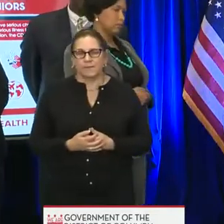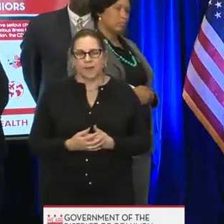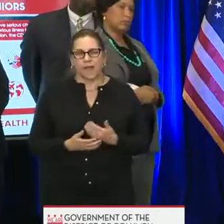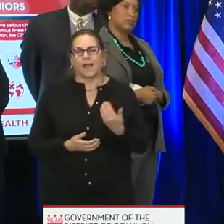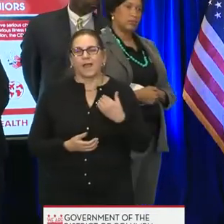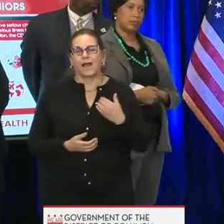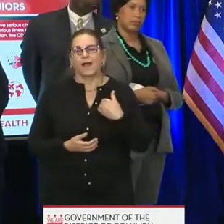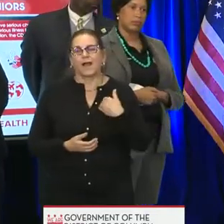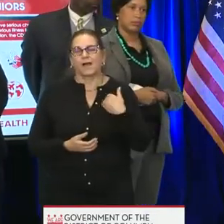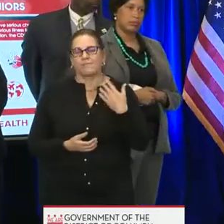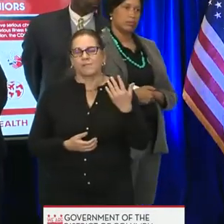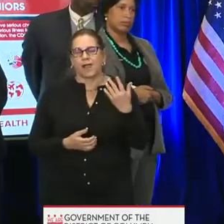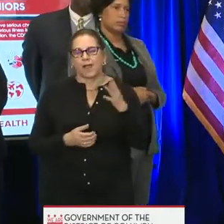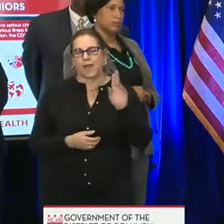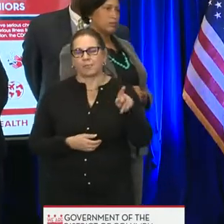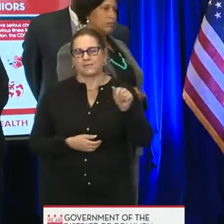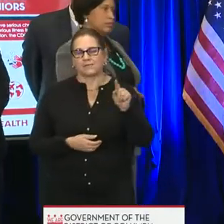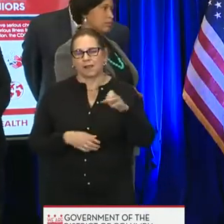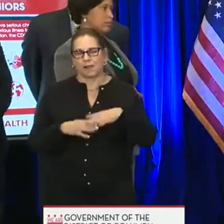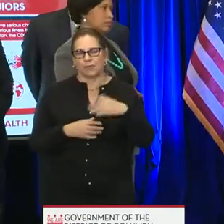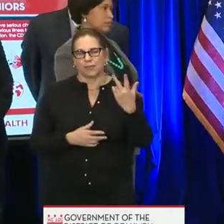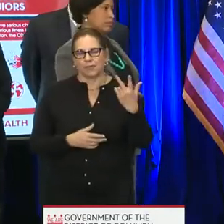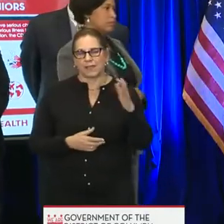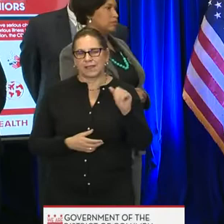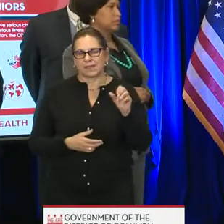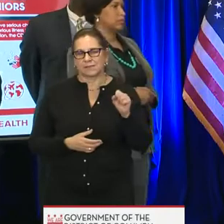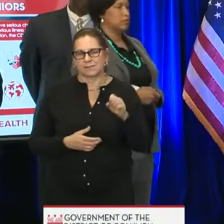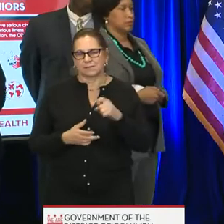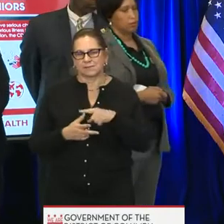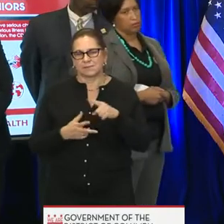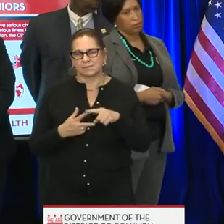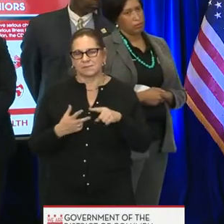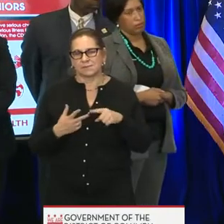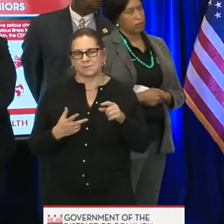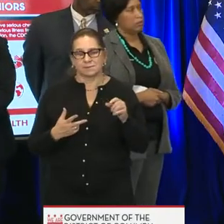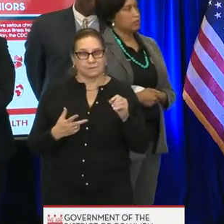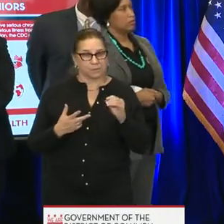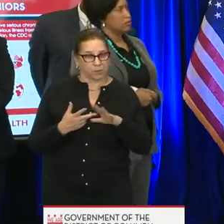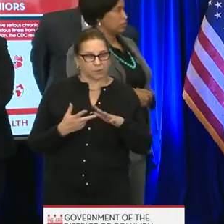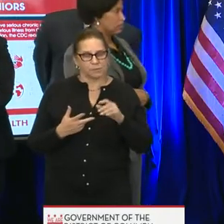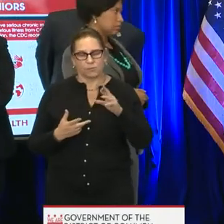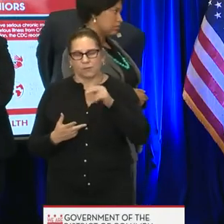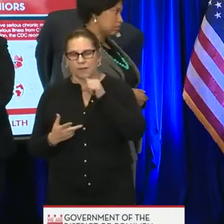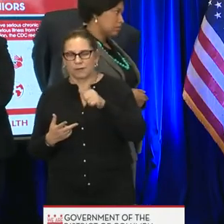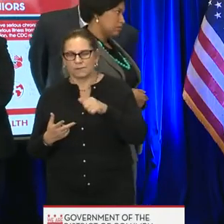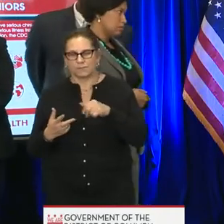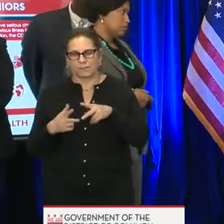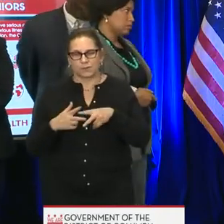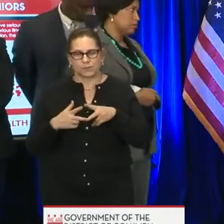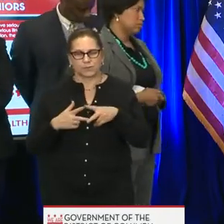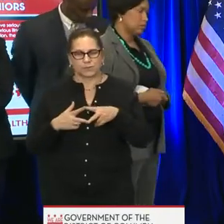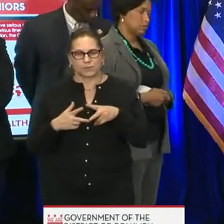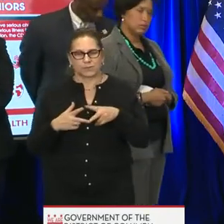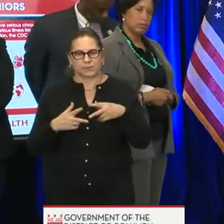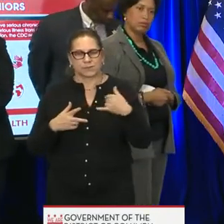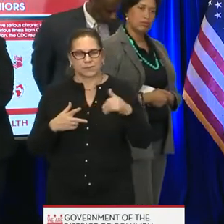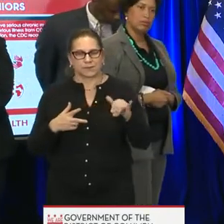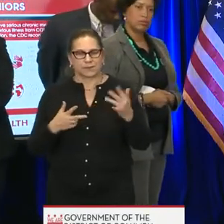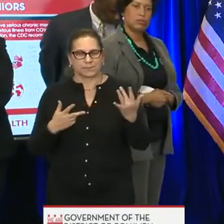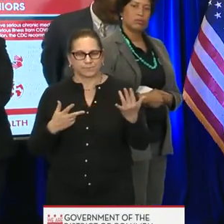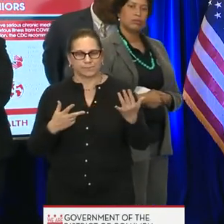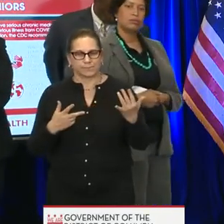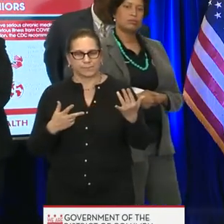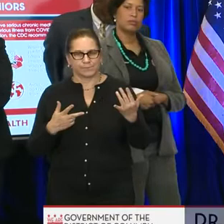we previously reported that did not have a known exposure. 2, we are still doing the contact investigation to try to identify a known